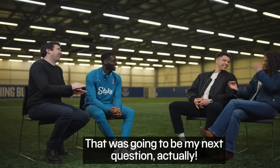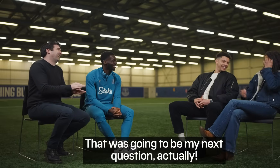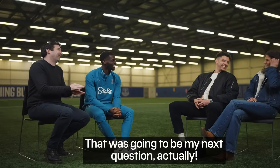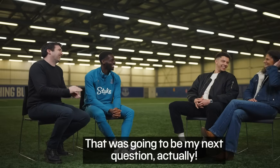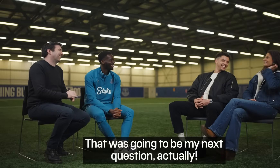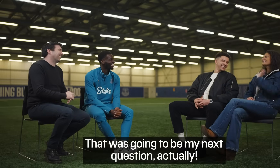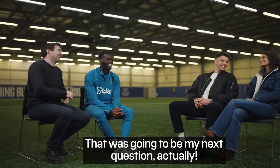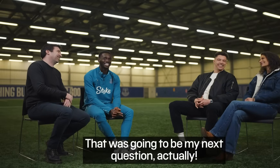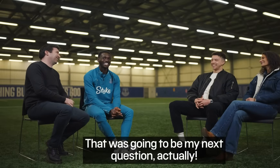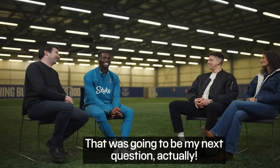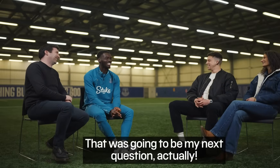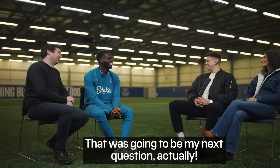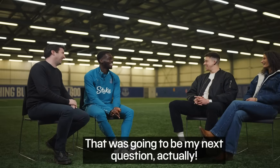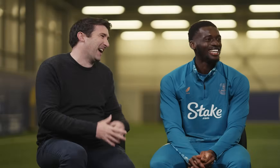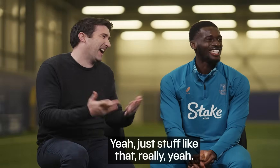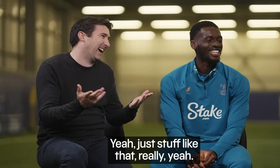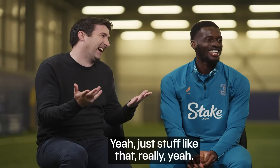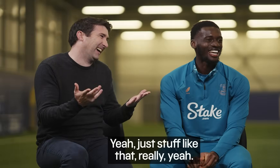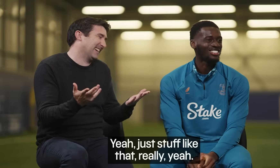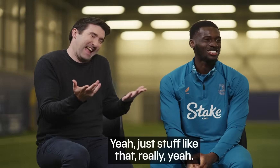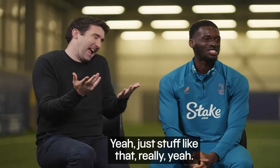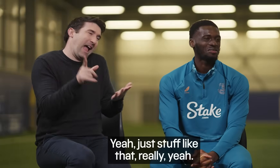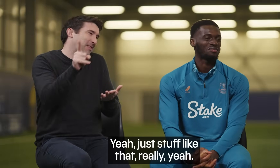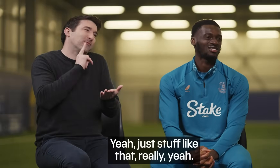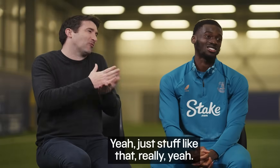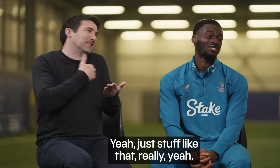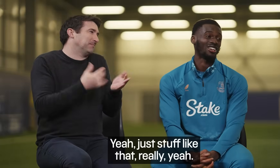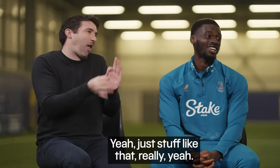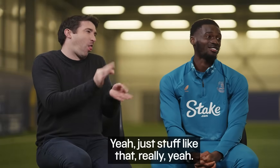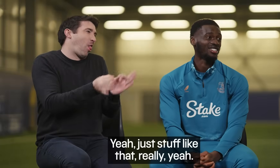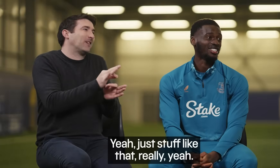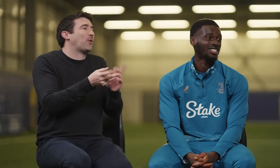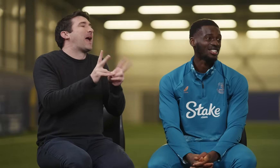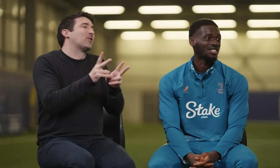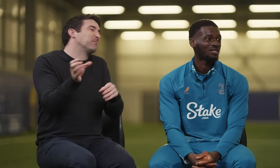was going to be my next question, actually. Yeah, just stuff like that, really. Yeah.